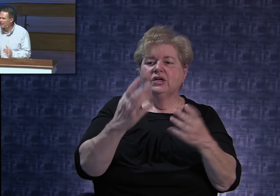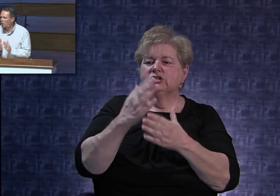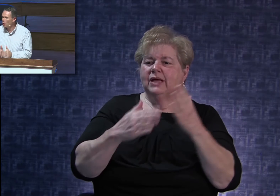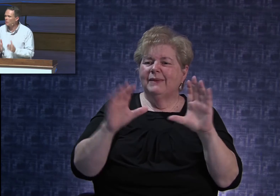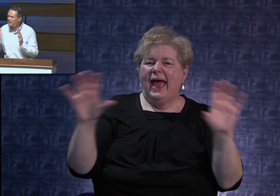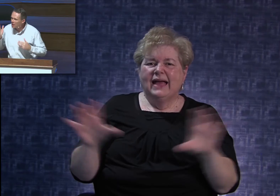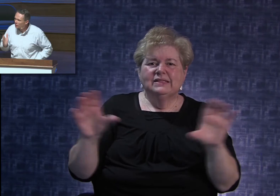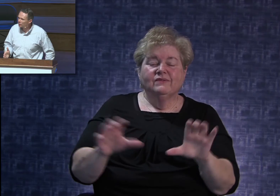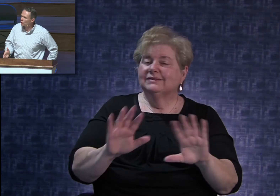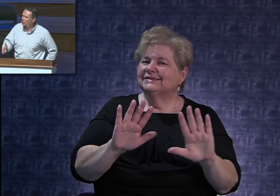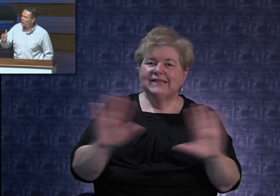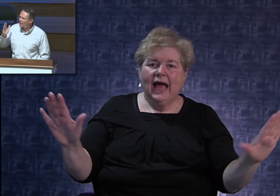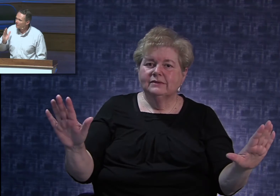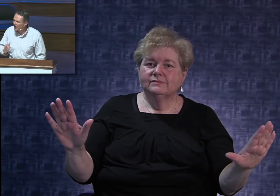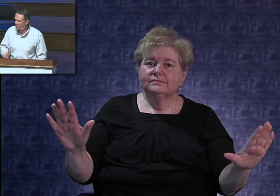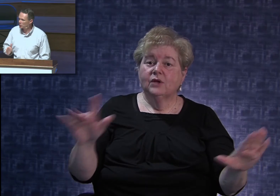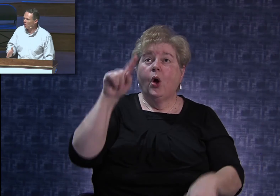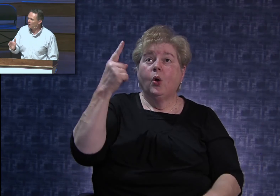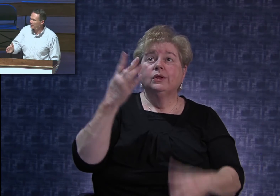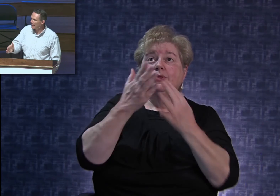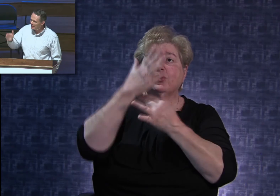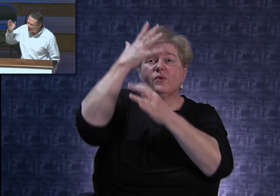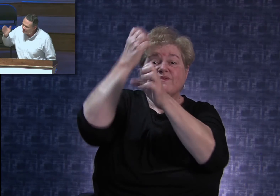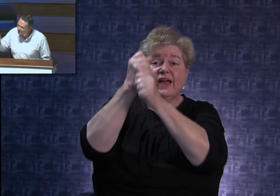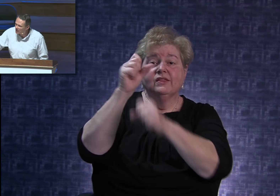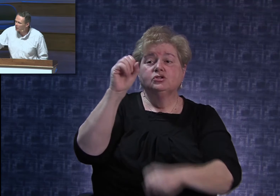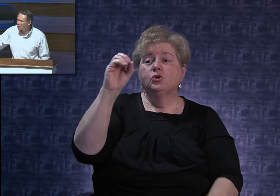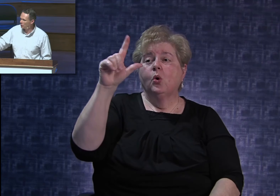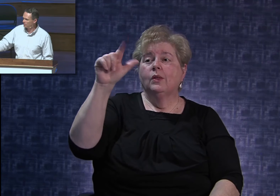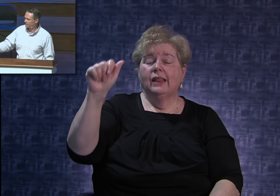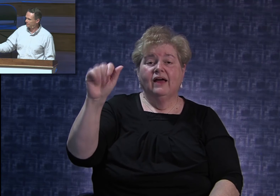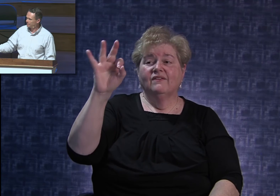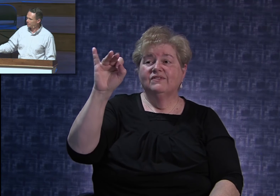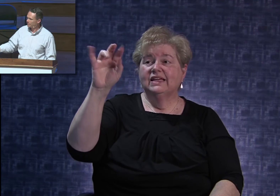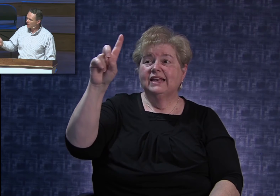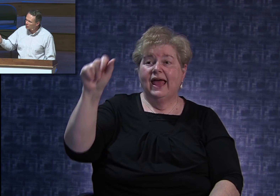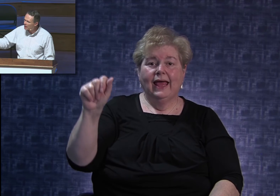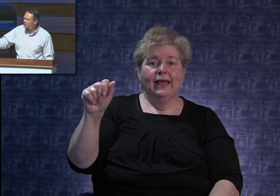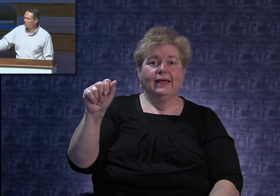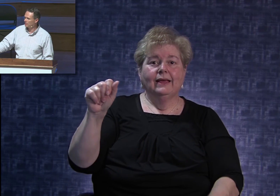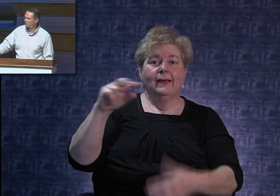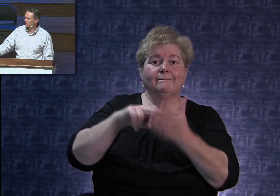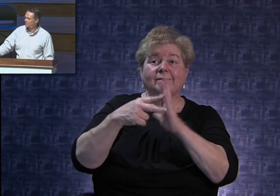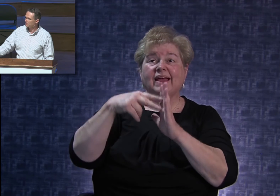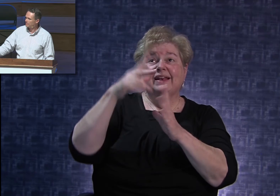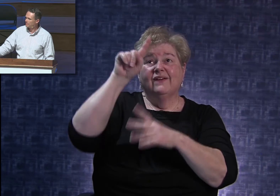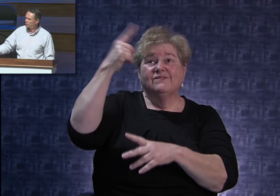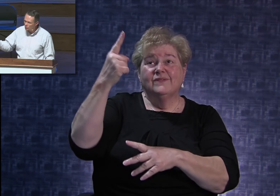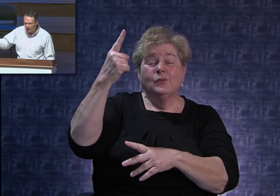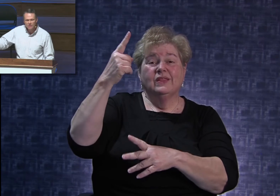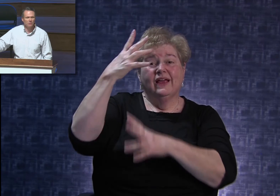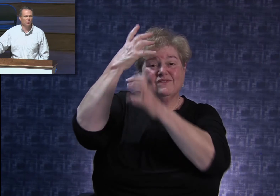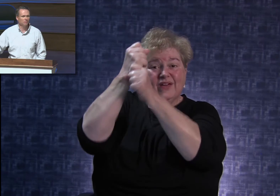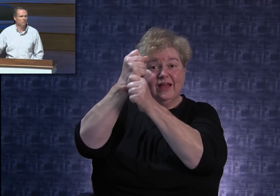activities. It's only through faith, sola fide, by faith alone, by grace alone,